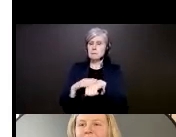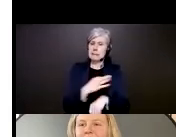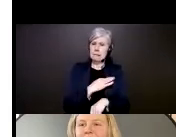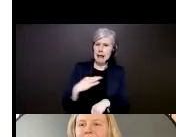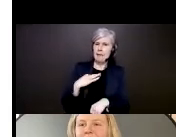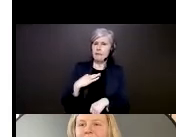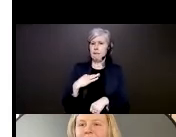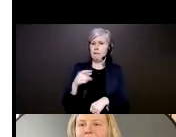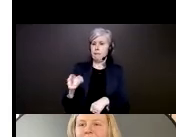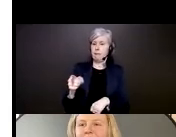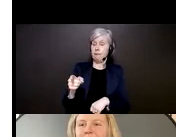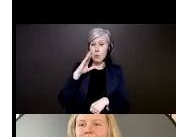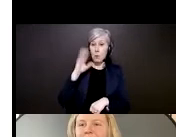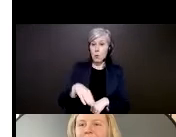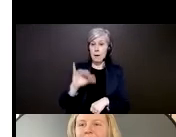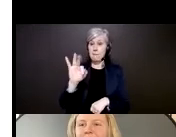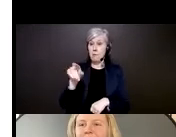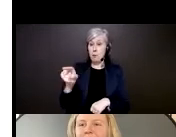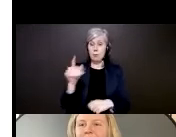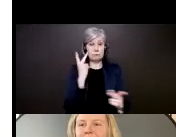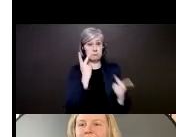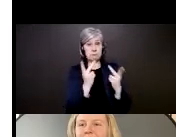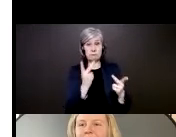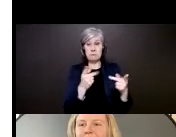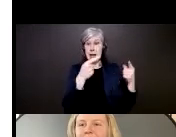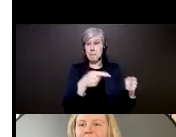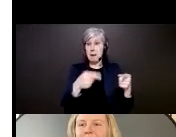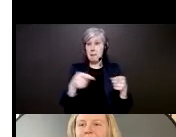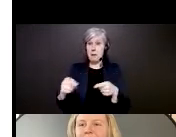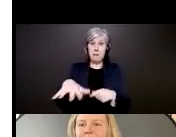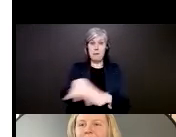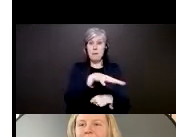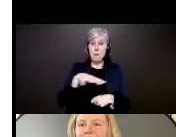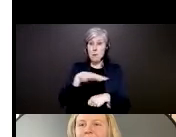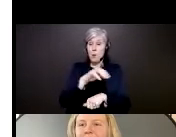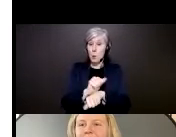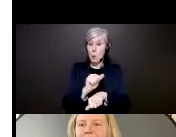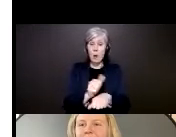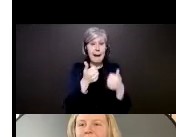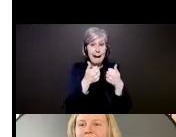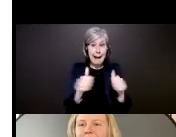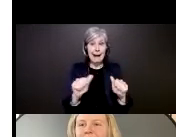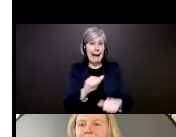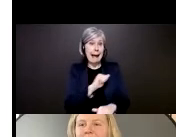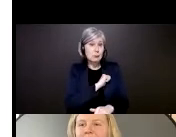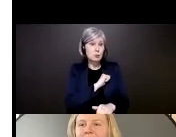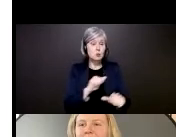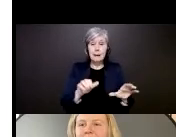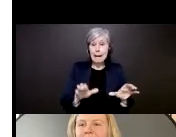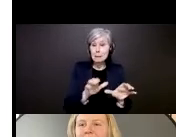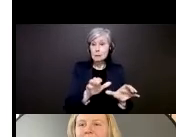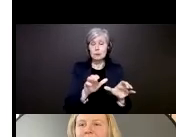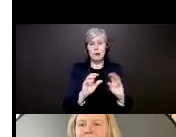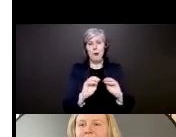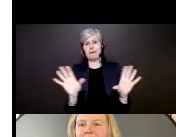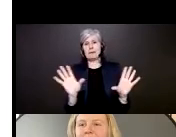address ageism in the workplace. So yes, the equity, the movement toward greater equity in our organizations